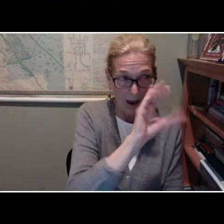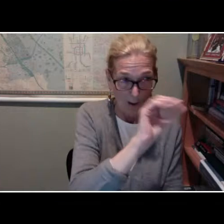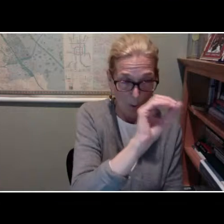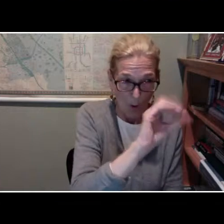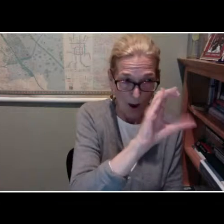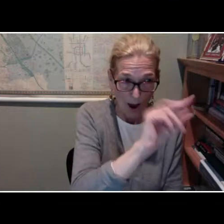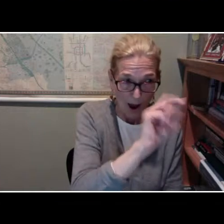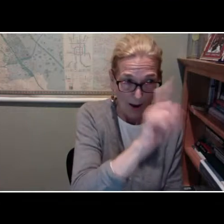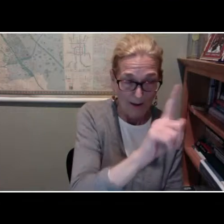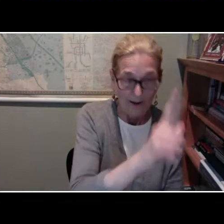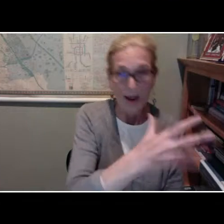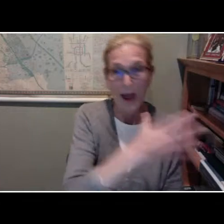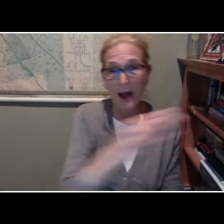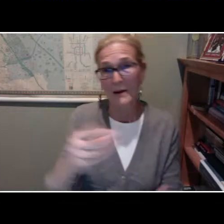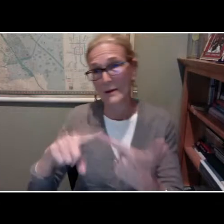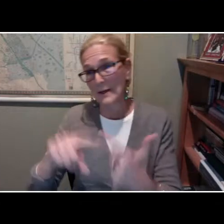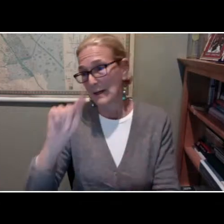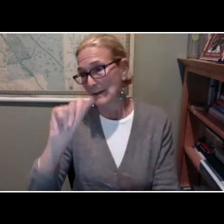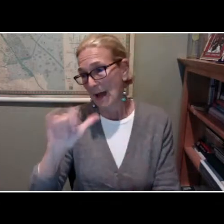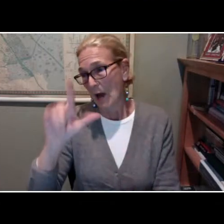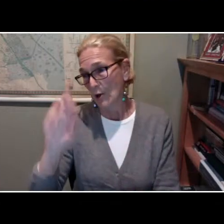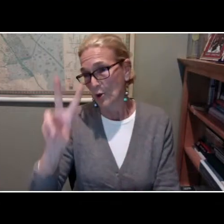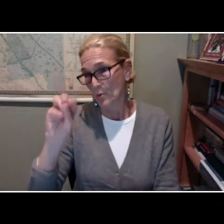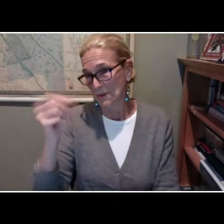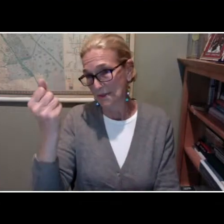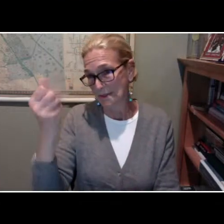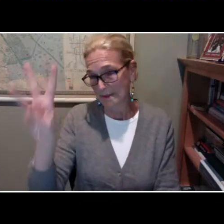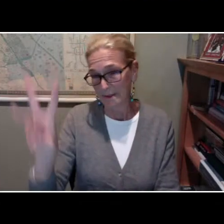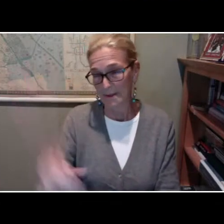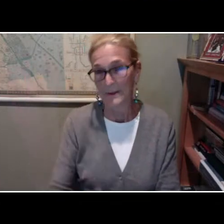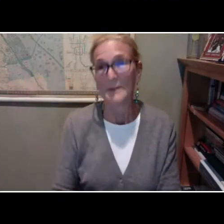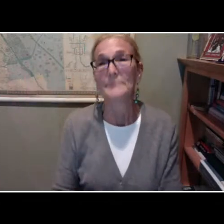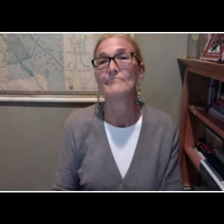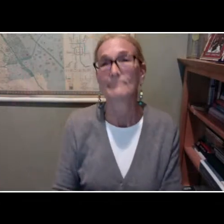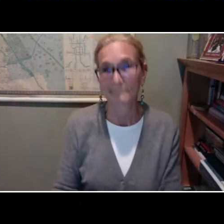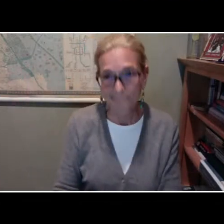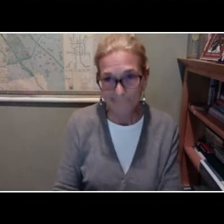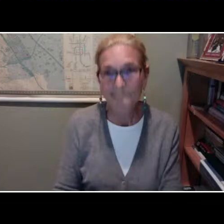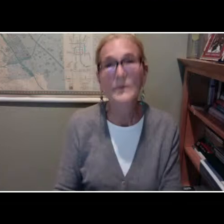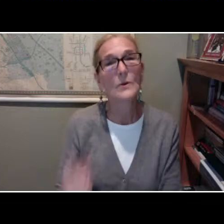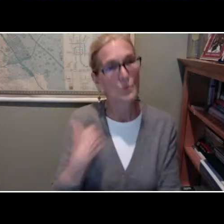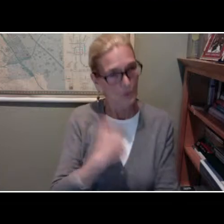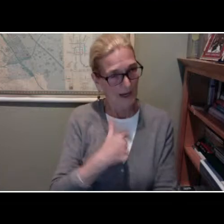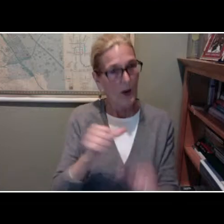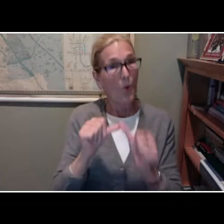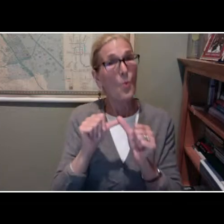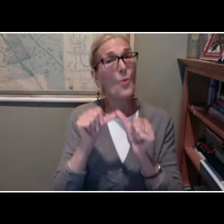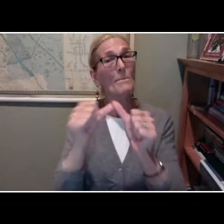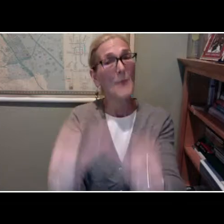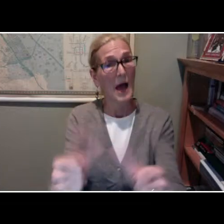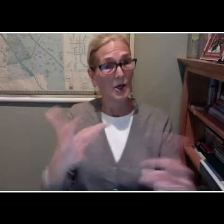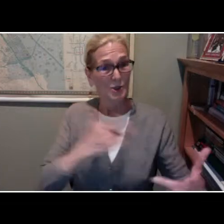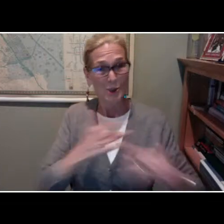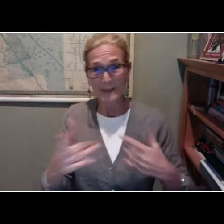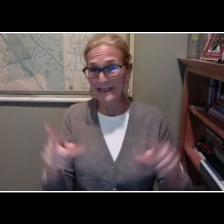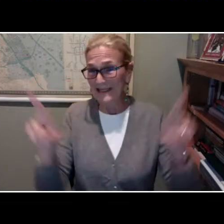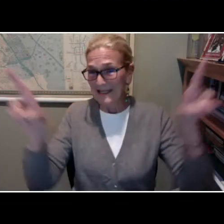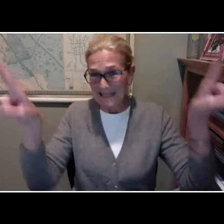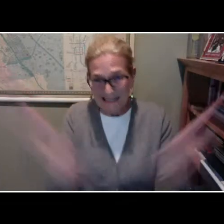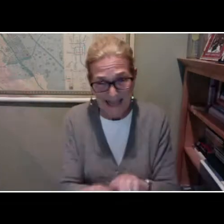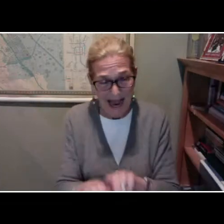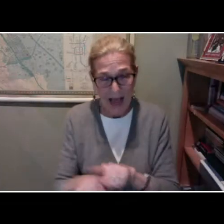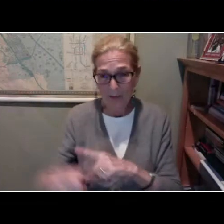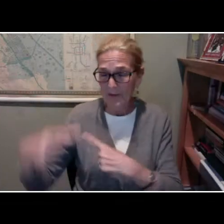students read at grade level. That was published in O'Connell 2009 and Taylor 2016. 8%